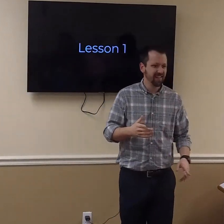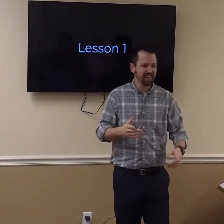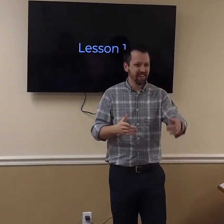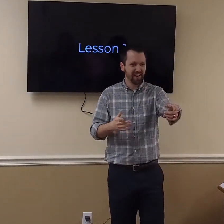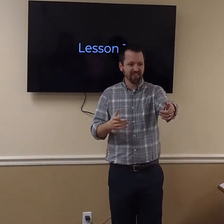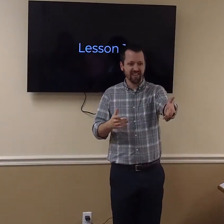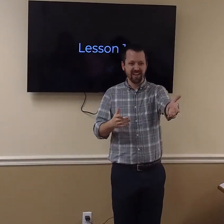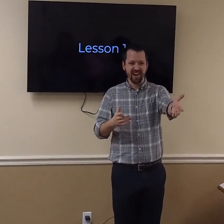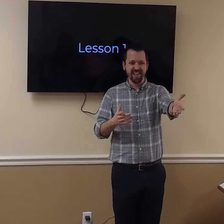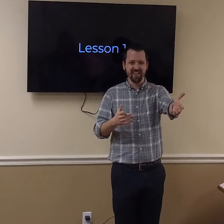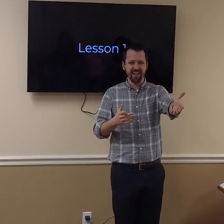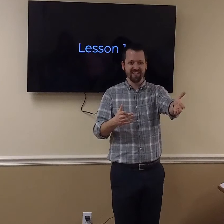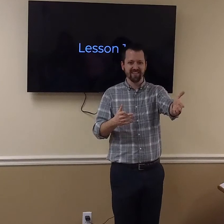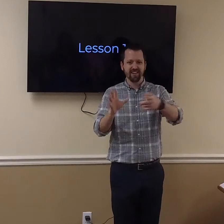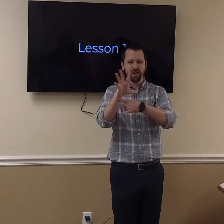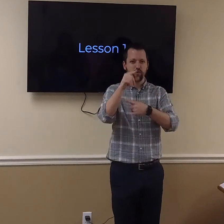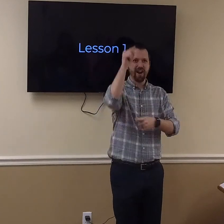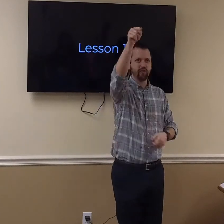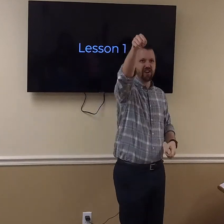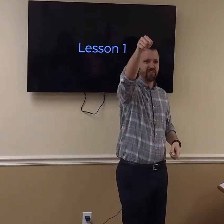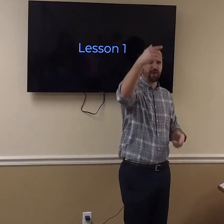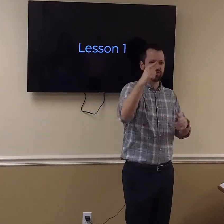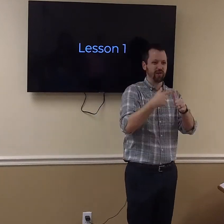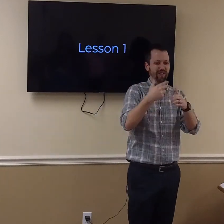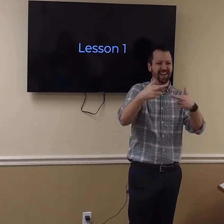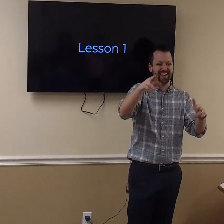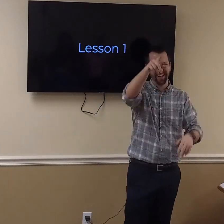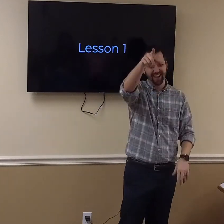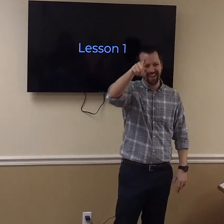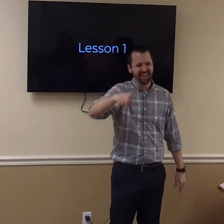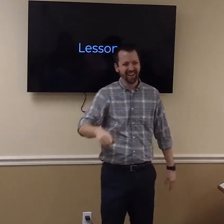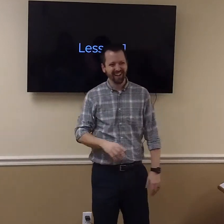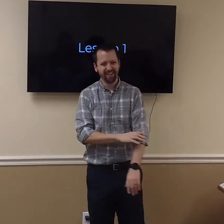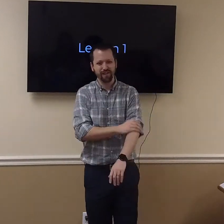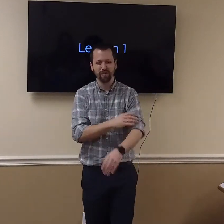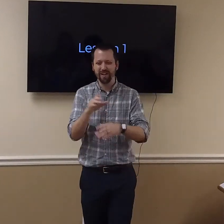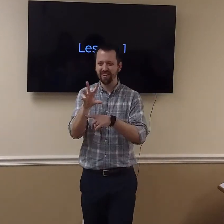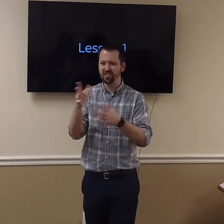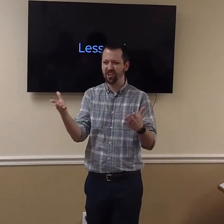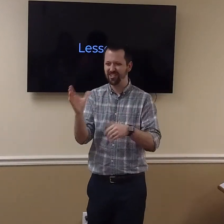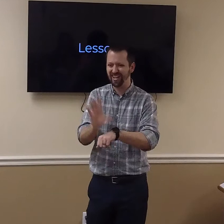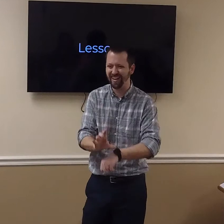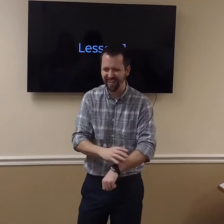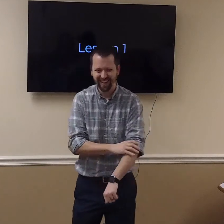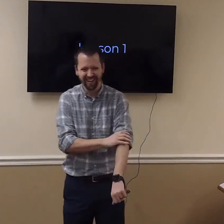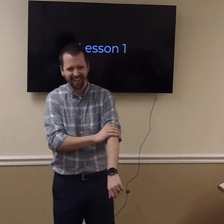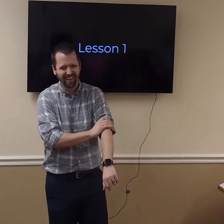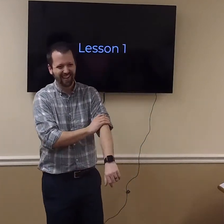there it is. There you go. See, there it is. There it is. Filmed right over there in the first room. Filmed him here at the church.